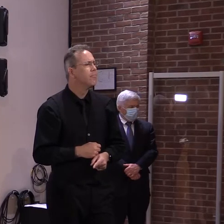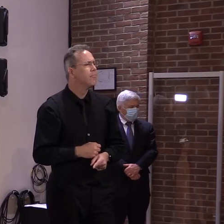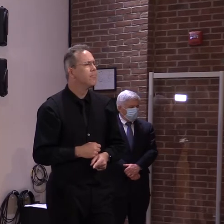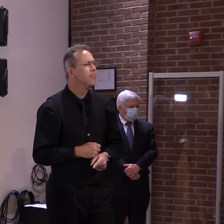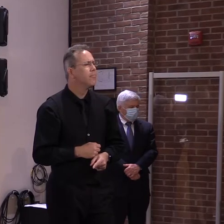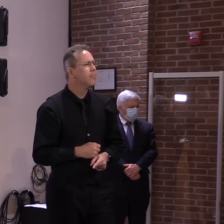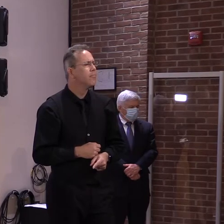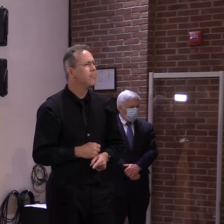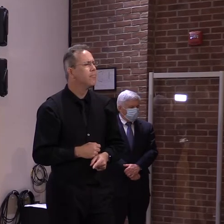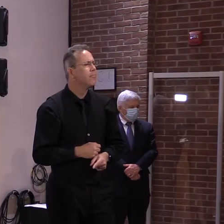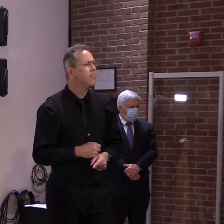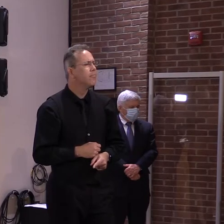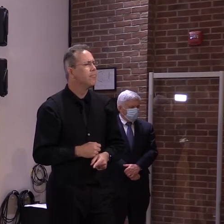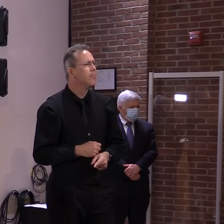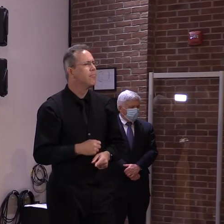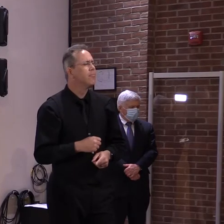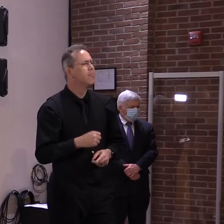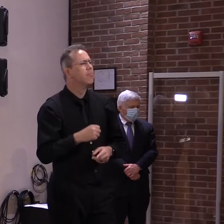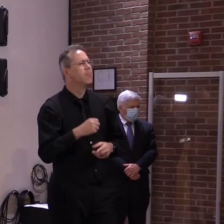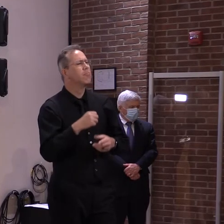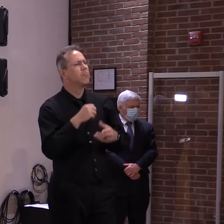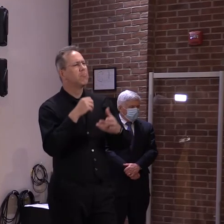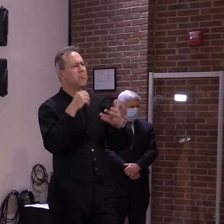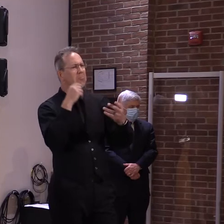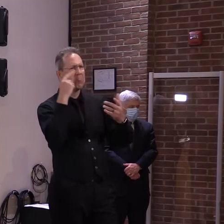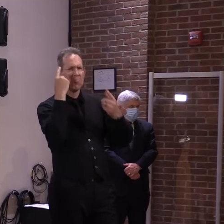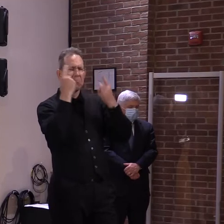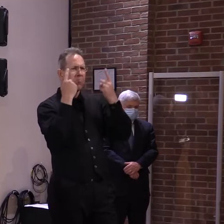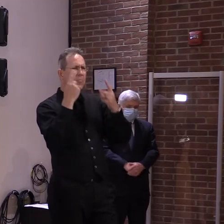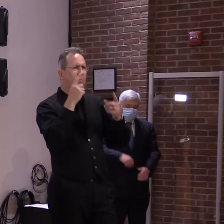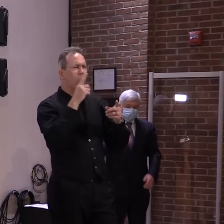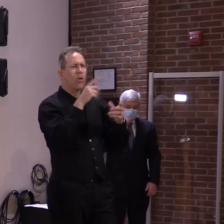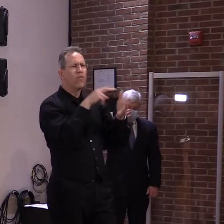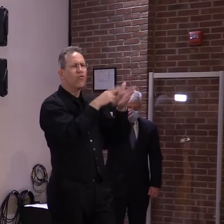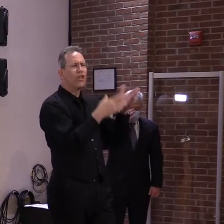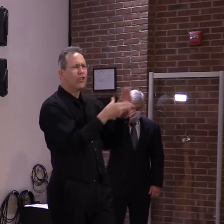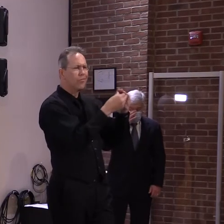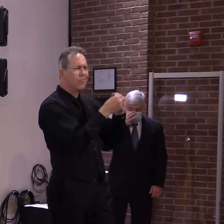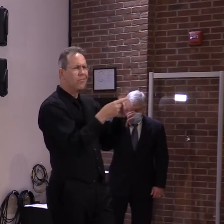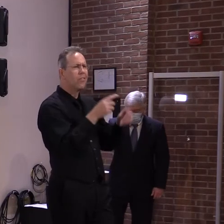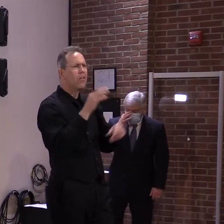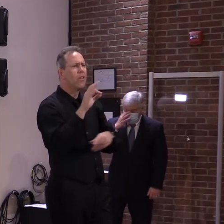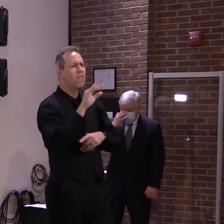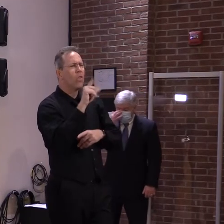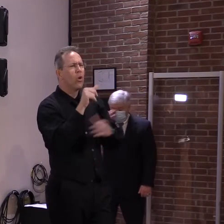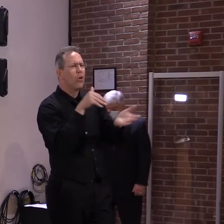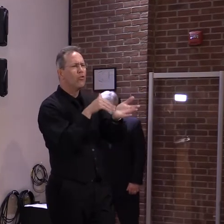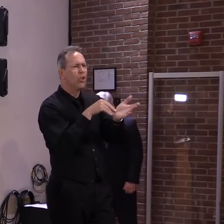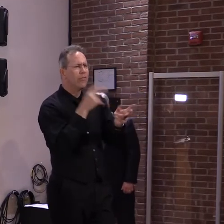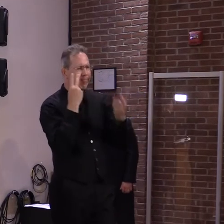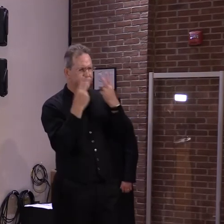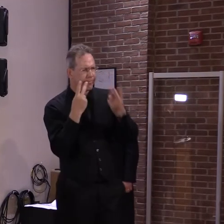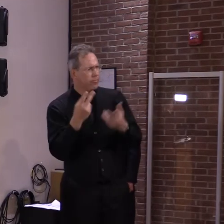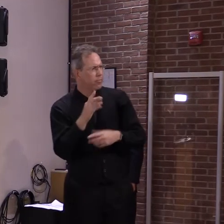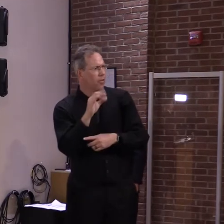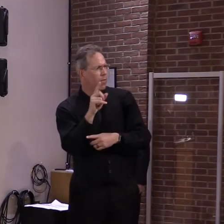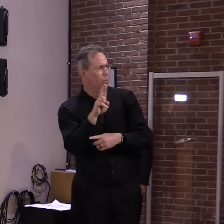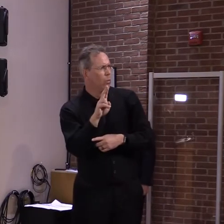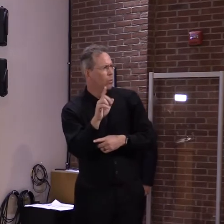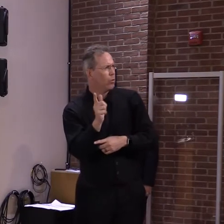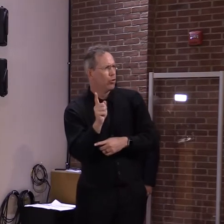being diagnosed or called COVID? Or is it perhaps just that the masking and distancing